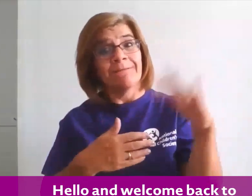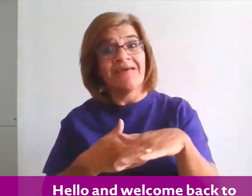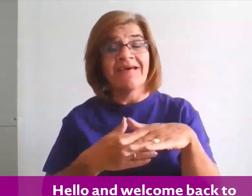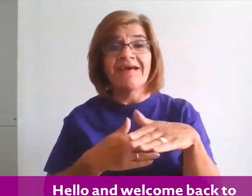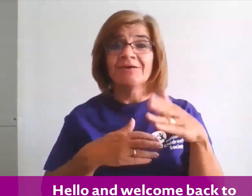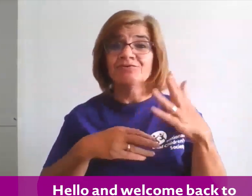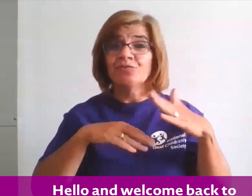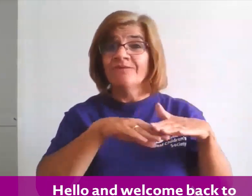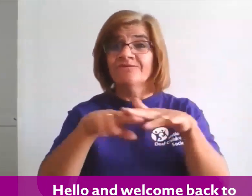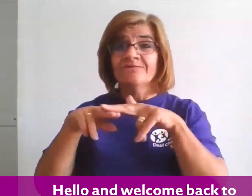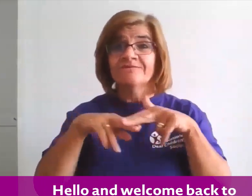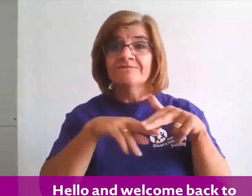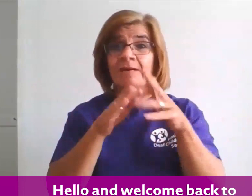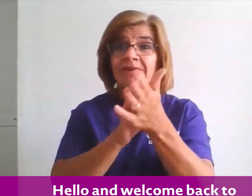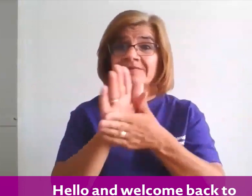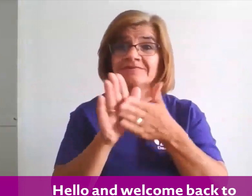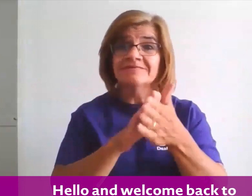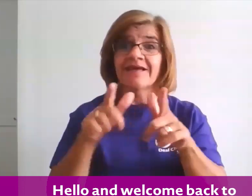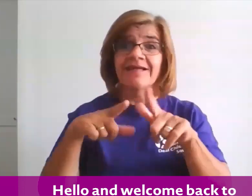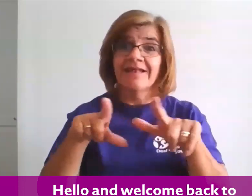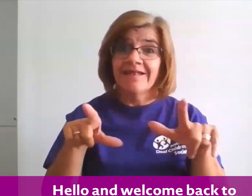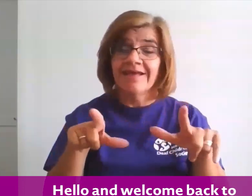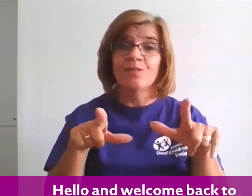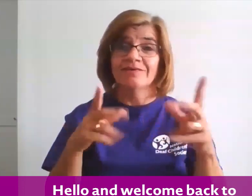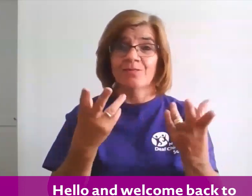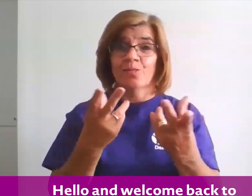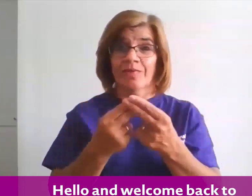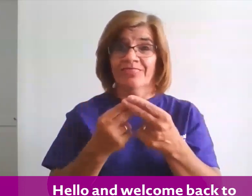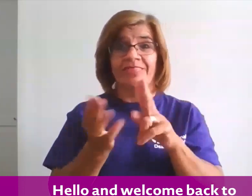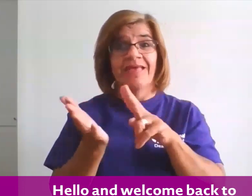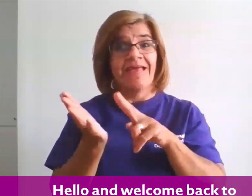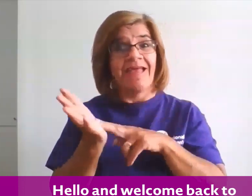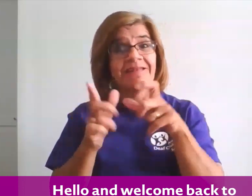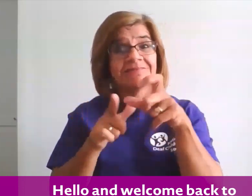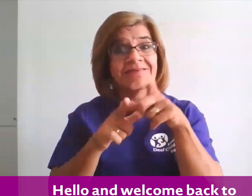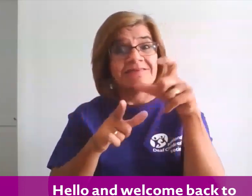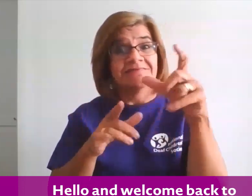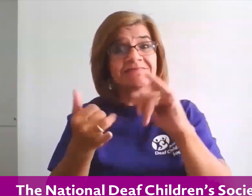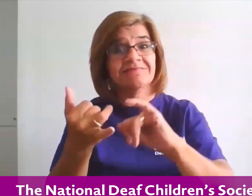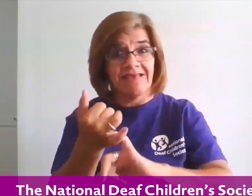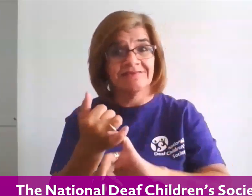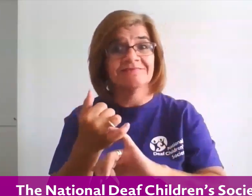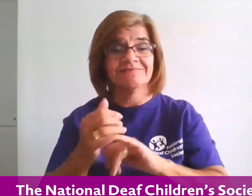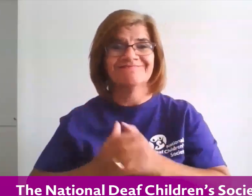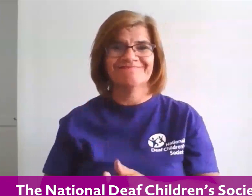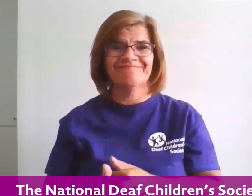Hello and welcome back to Family Sign Language with the NDCS, National Deaf Children's